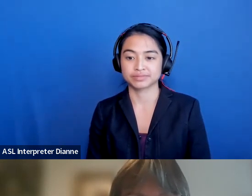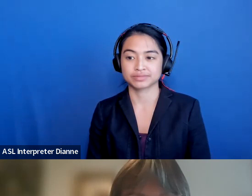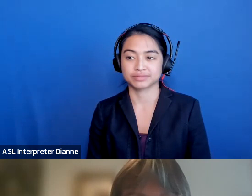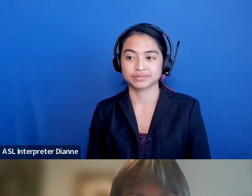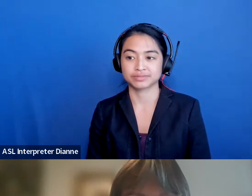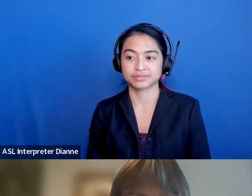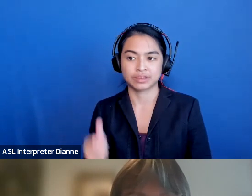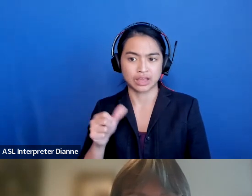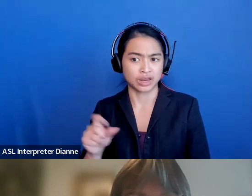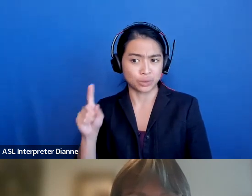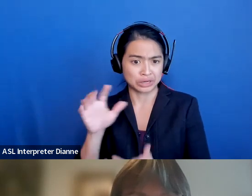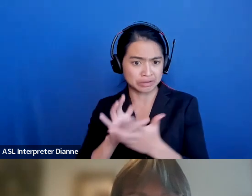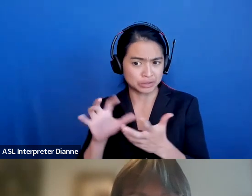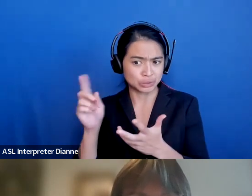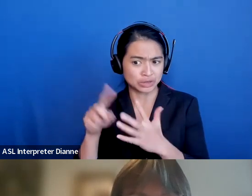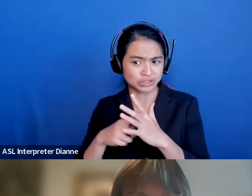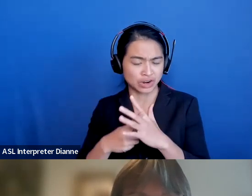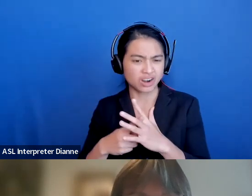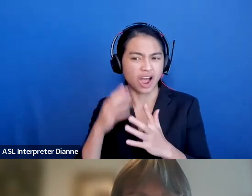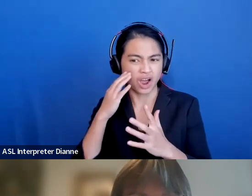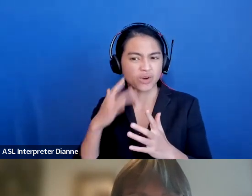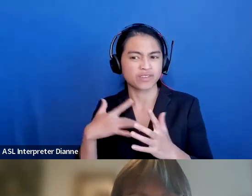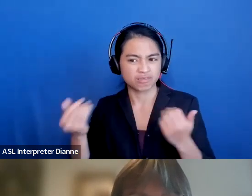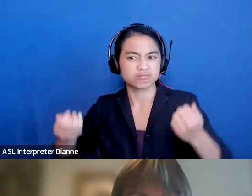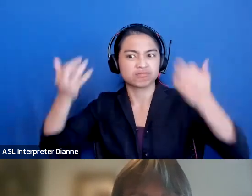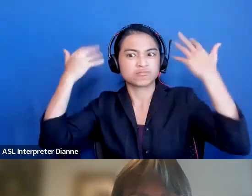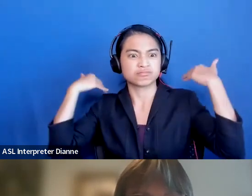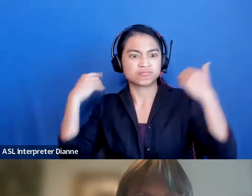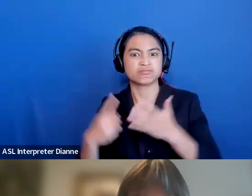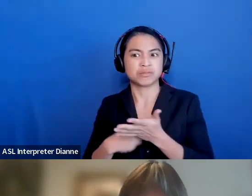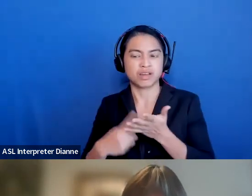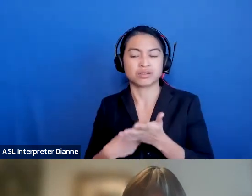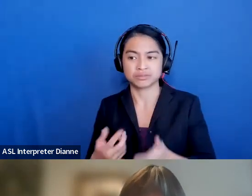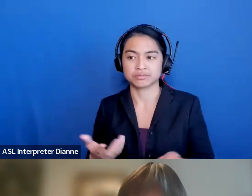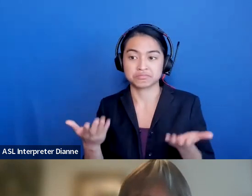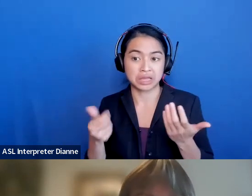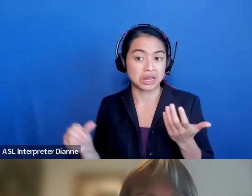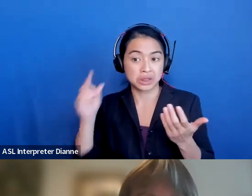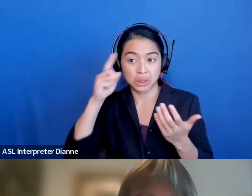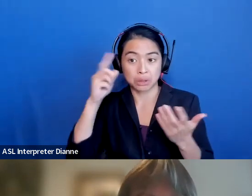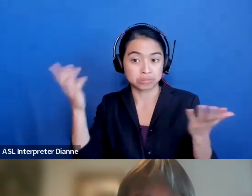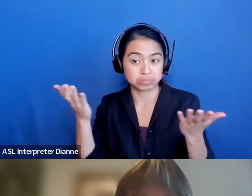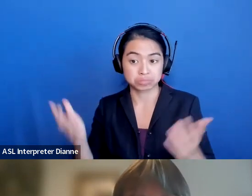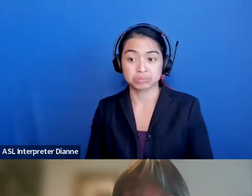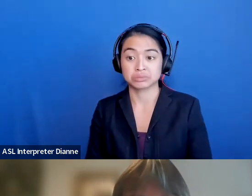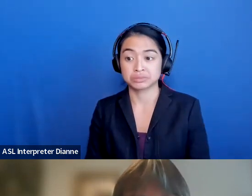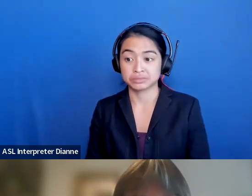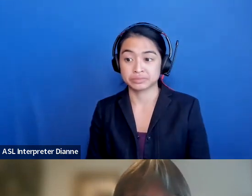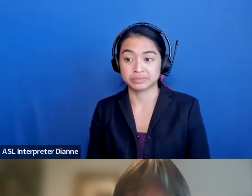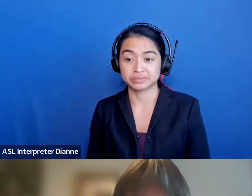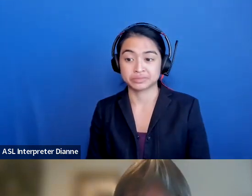Anyone confused about where to start? It can be overwhelming. Anything, any thoughts around this?